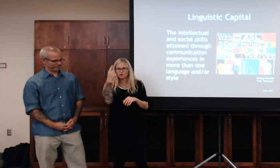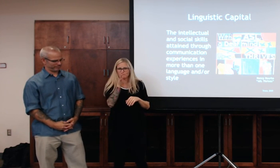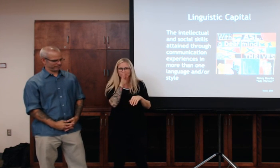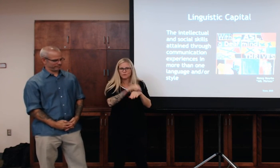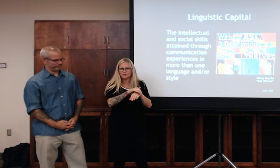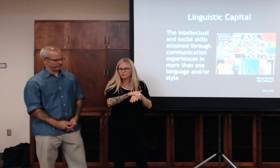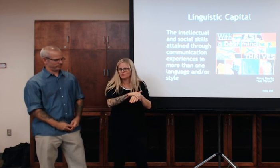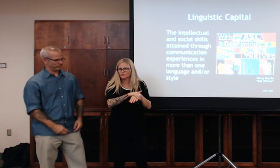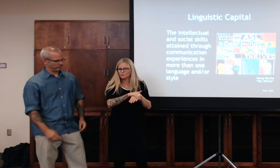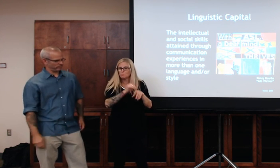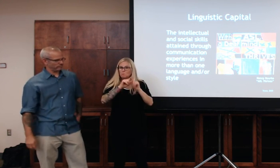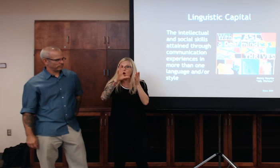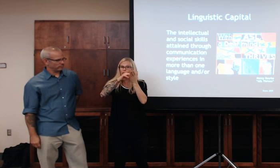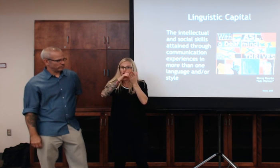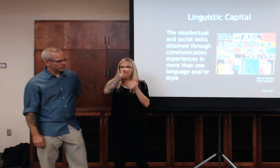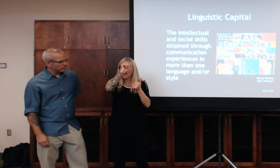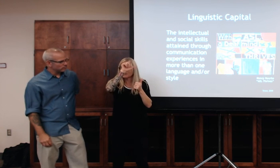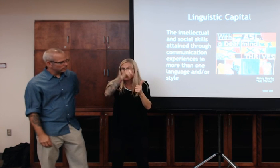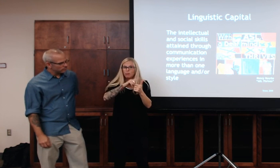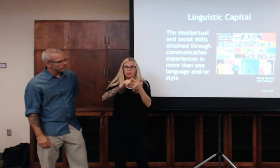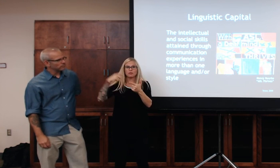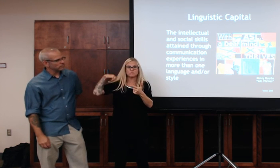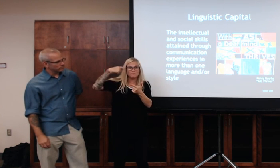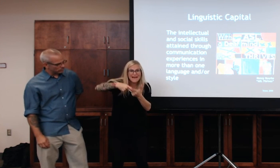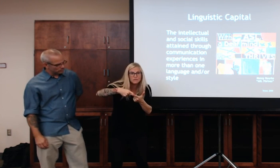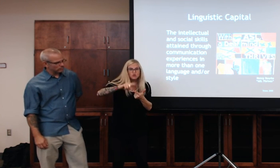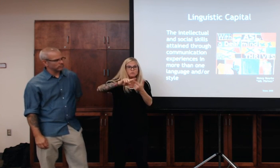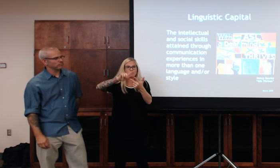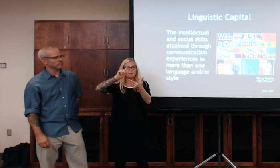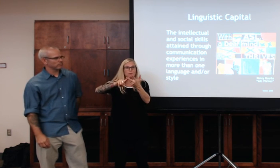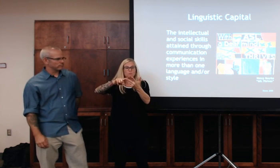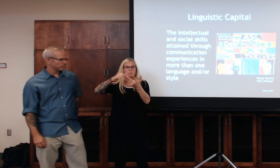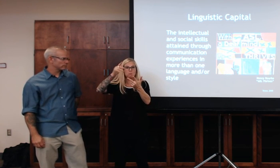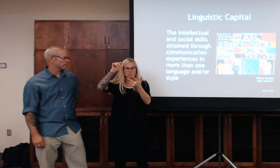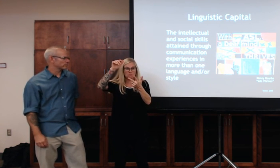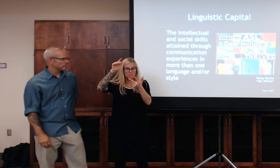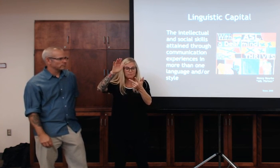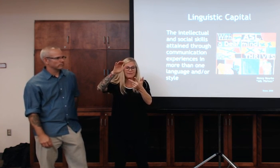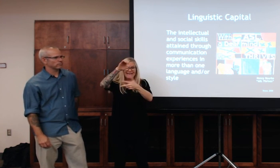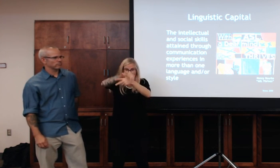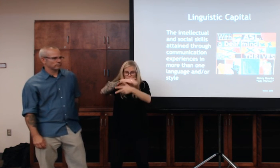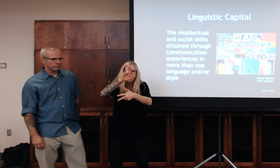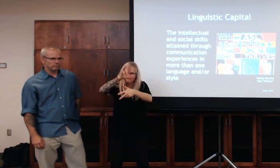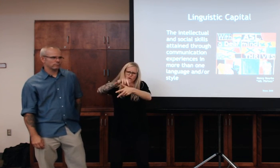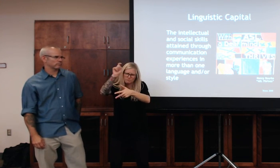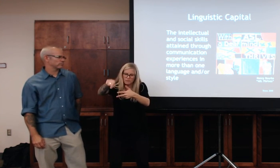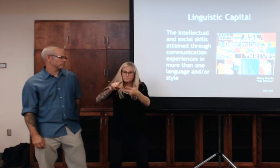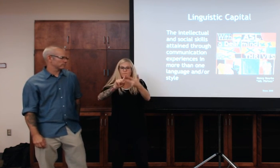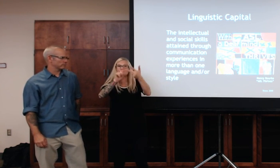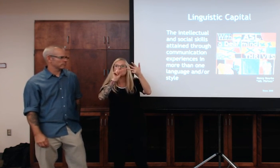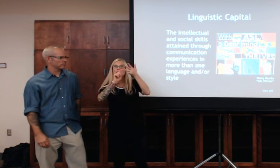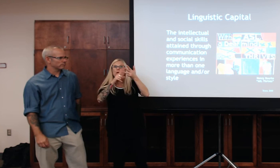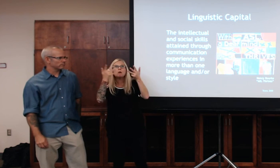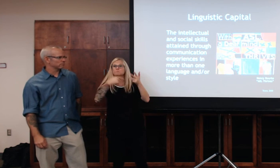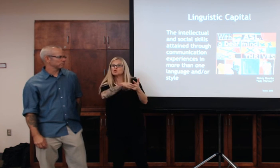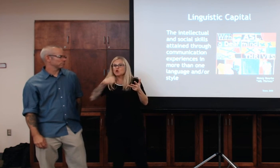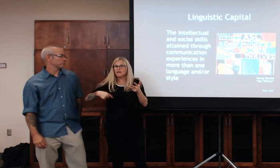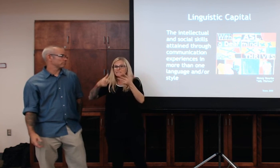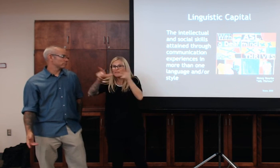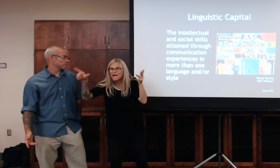not just spoken English. Whether it be learning ASL, learning Spanish, English, of course, would be a must, and then it could be Chinese,